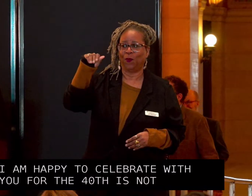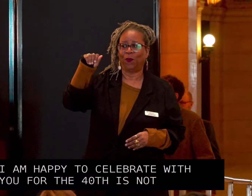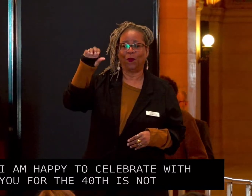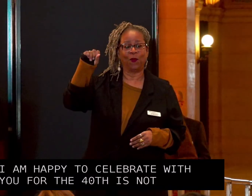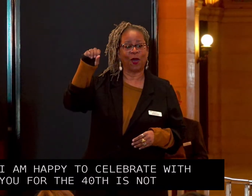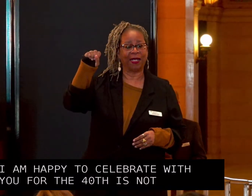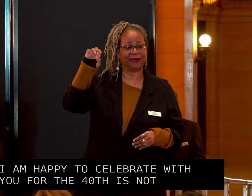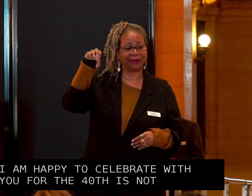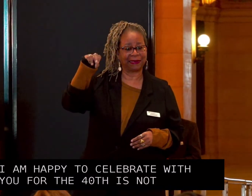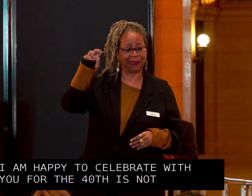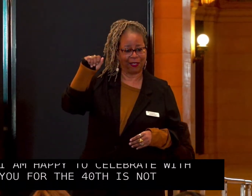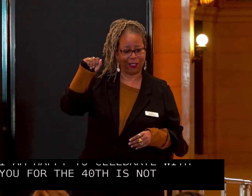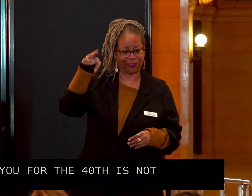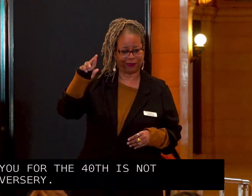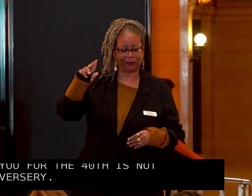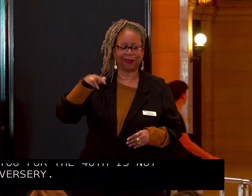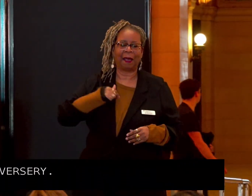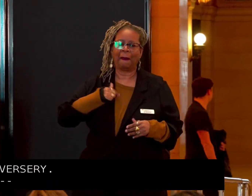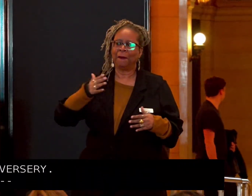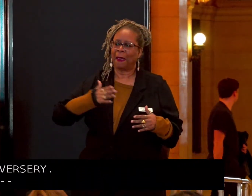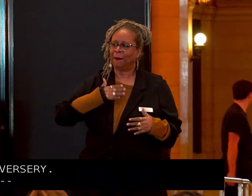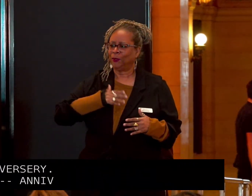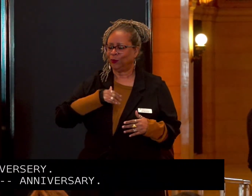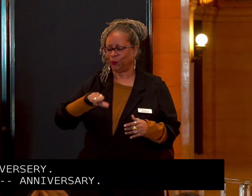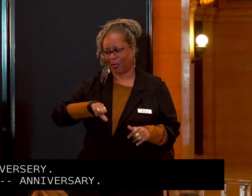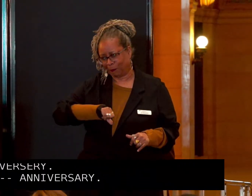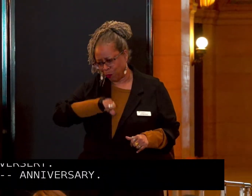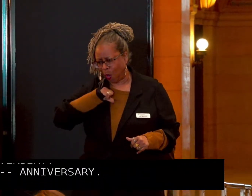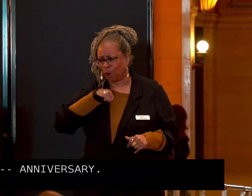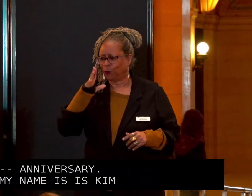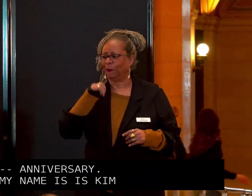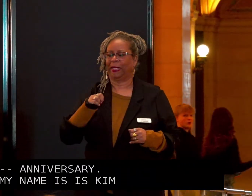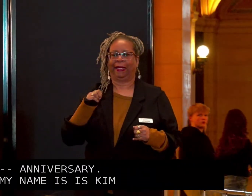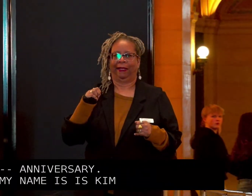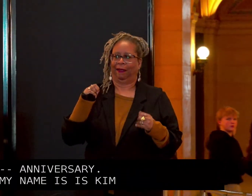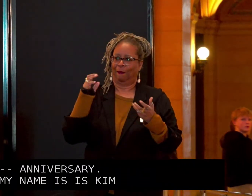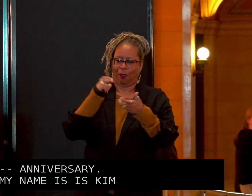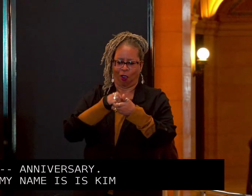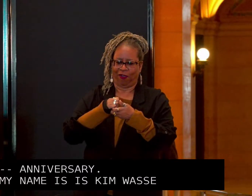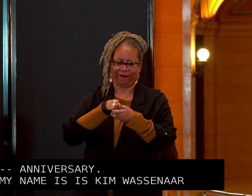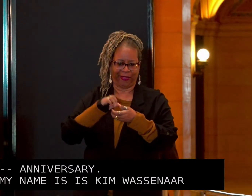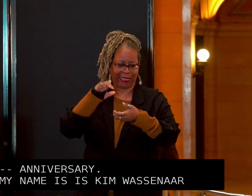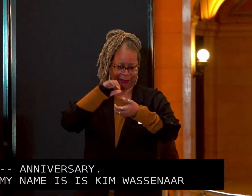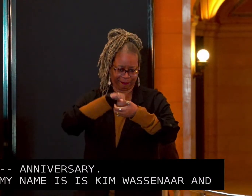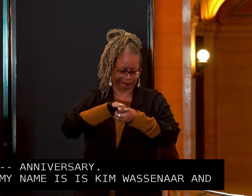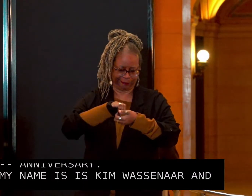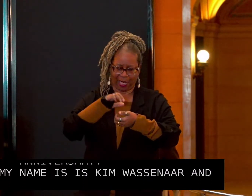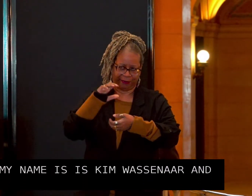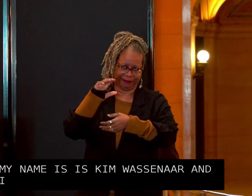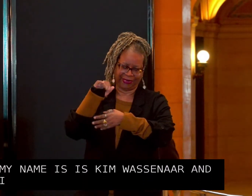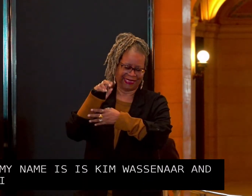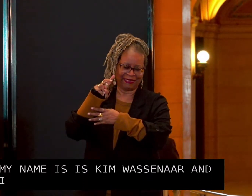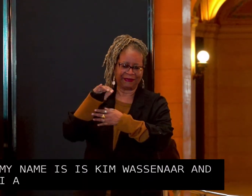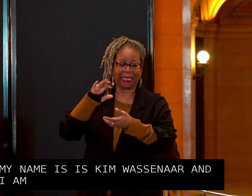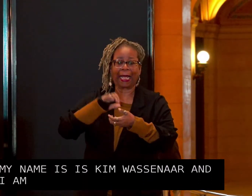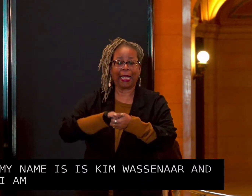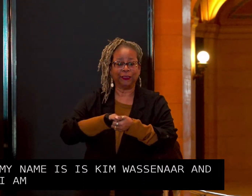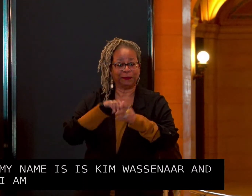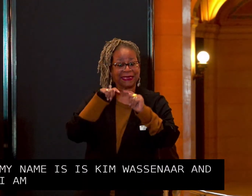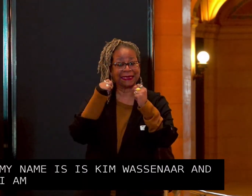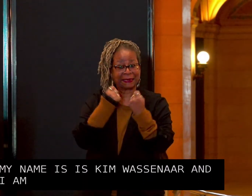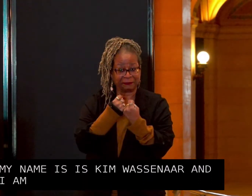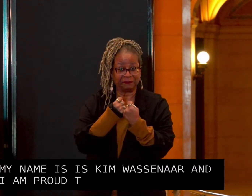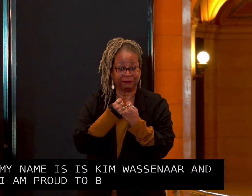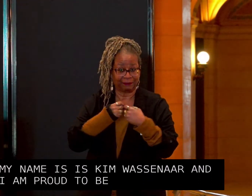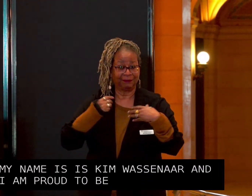My name is Kim Wassenaar, and I am proud to be part